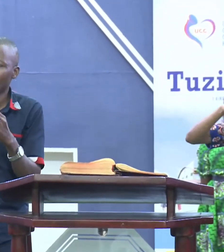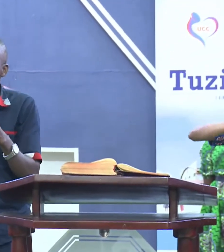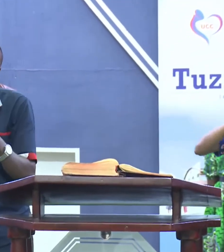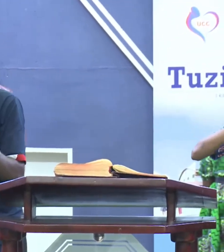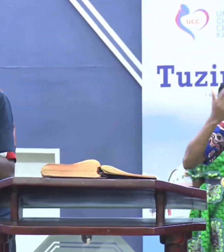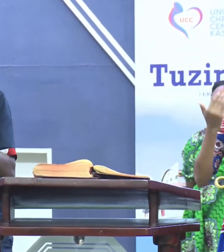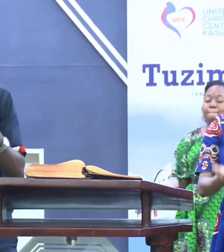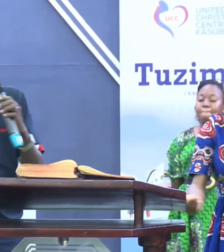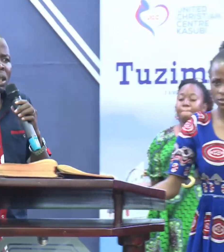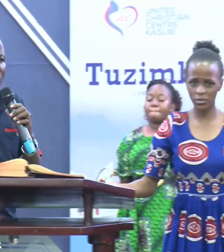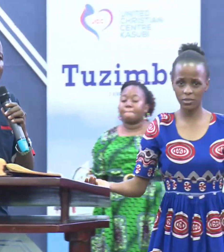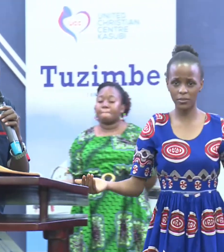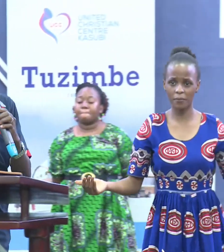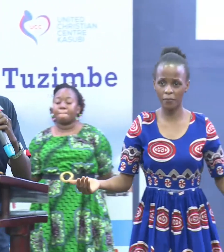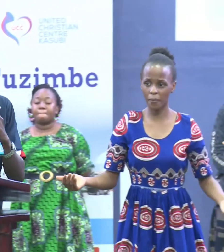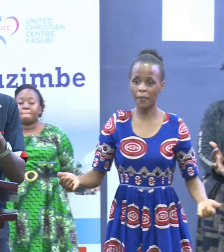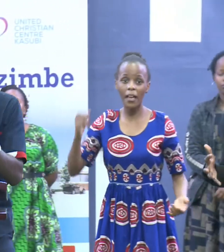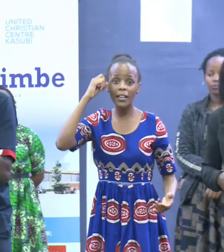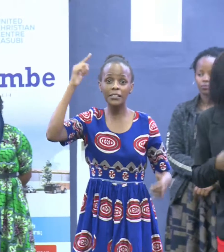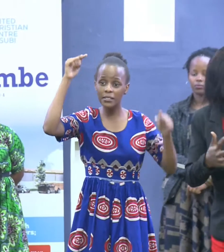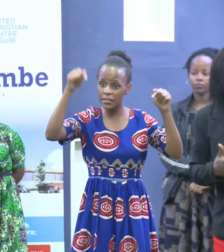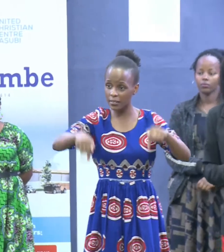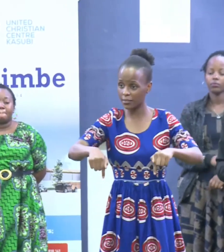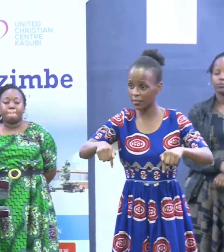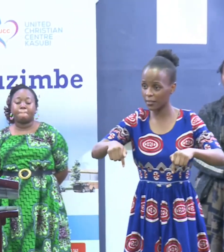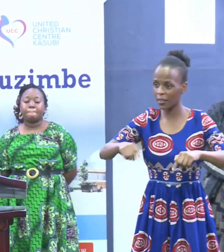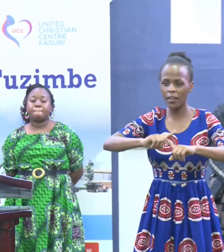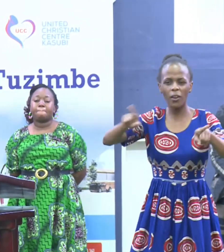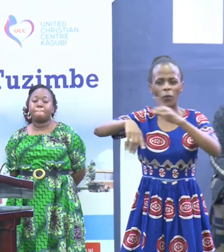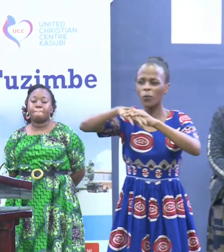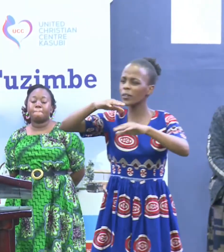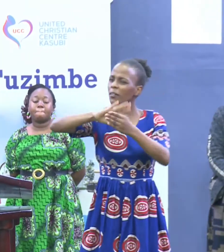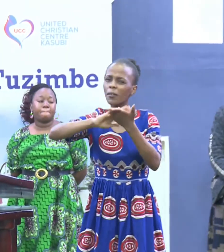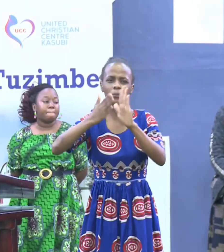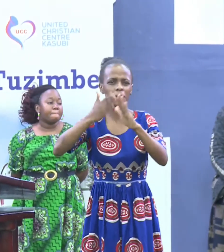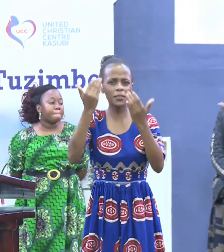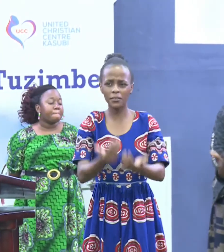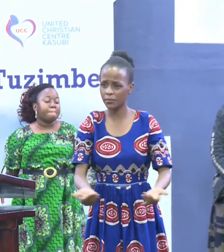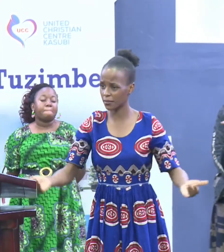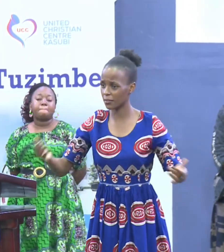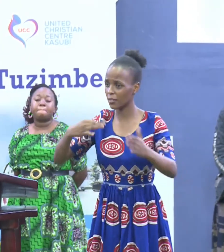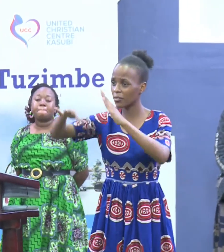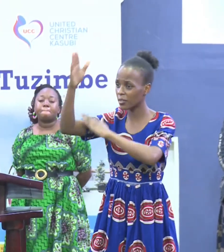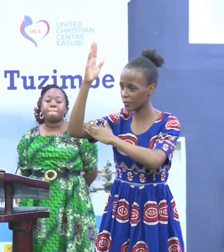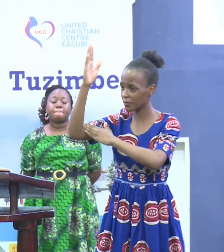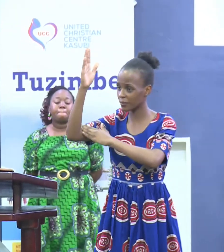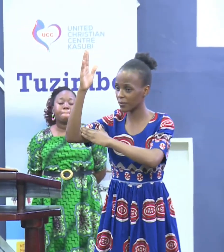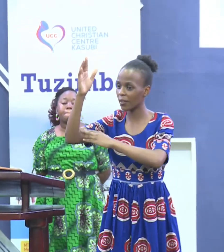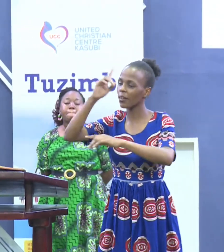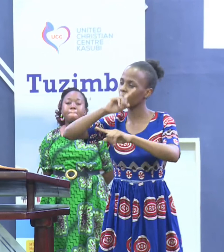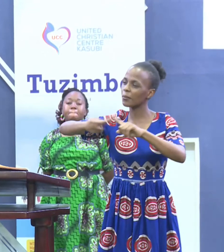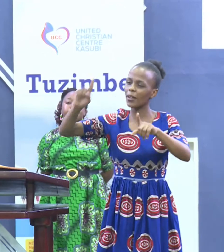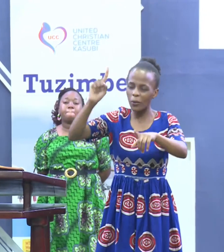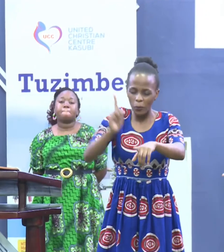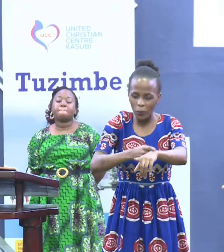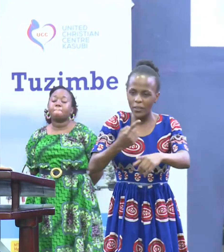We did not just become children, just understand it today. We did not just become the children of God. But